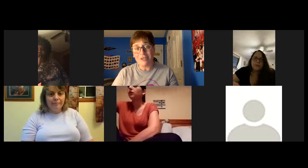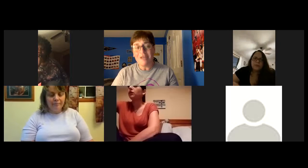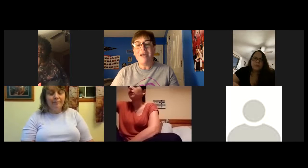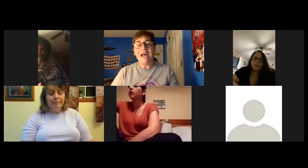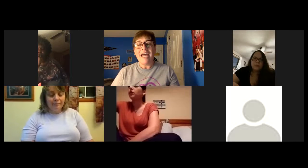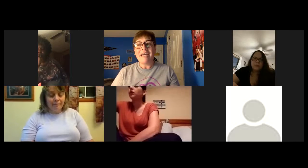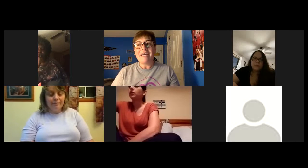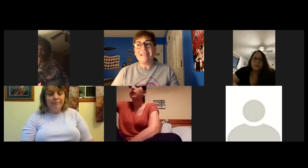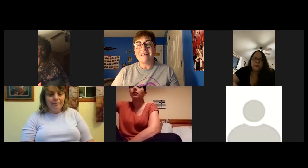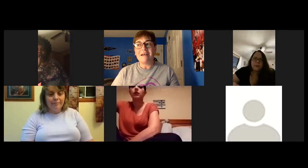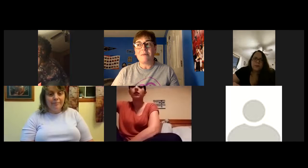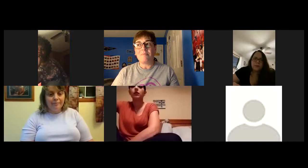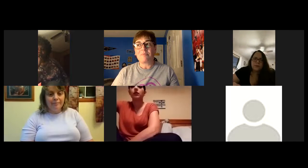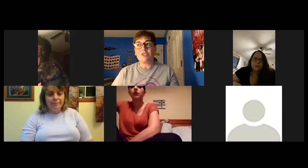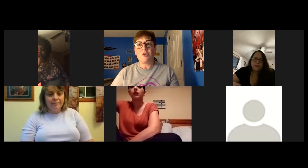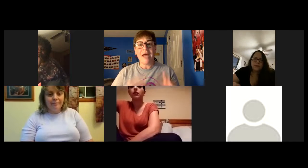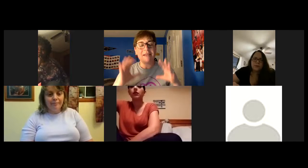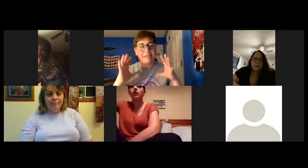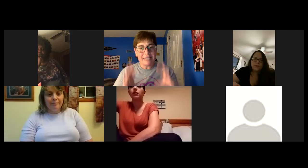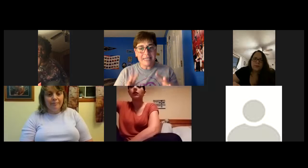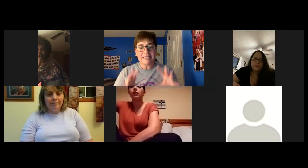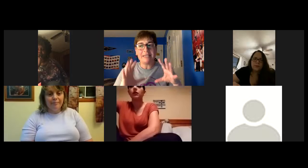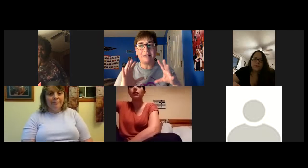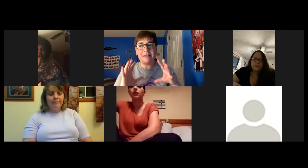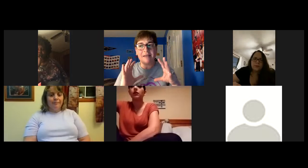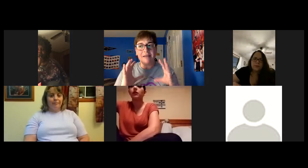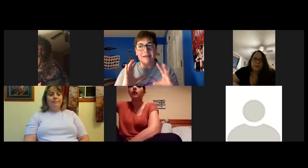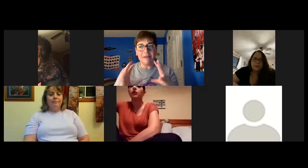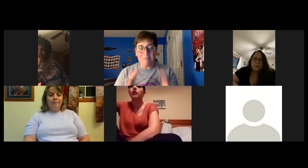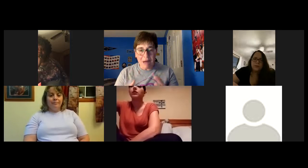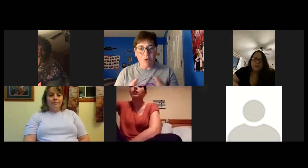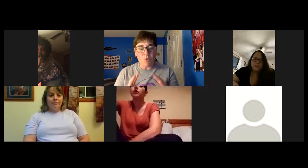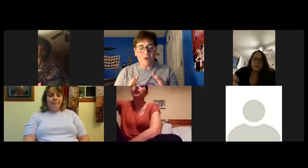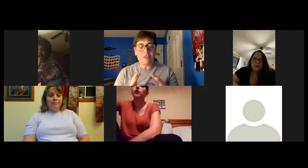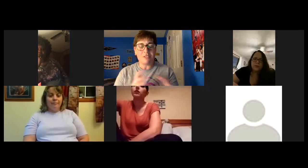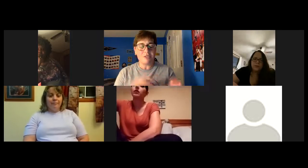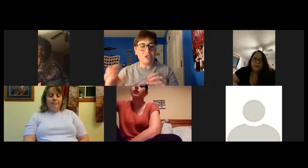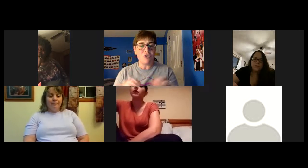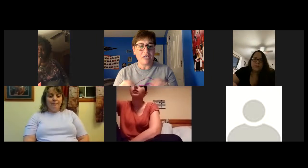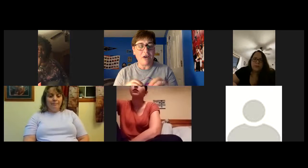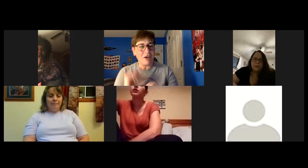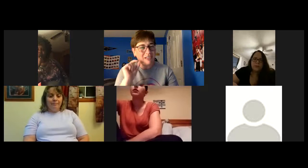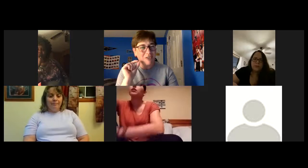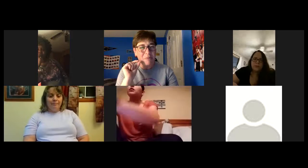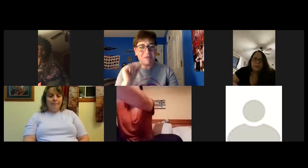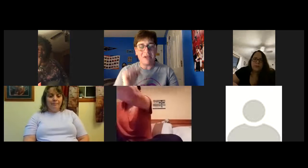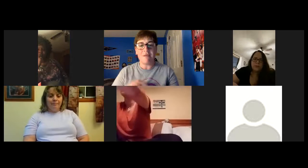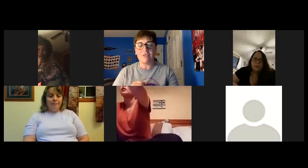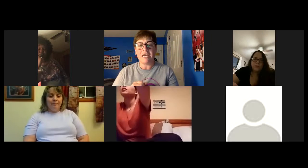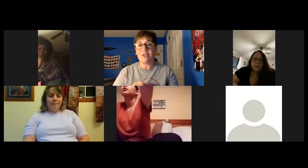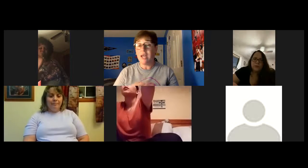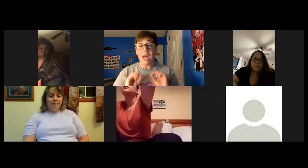at you. And so you had a decent amount of words so that you could carry on a little bit